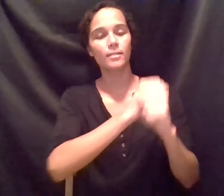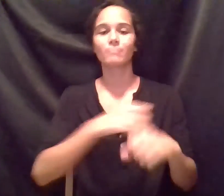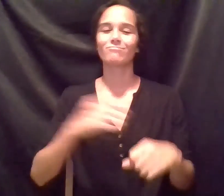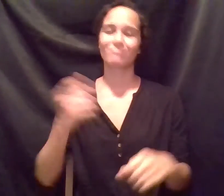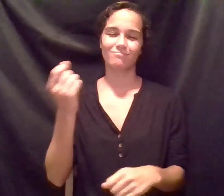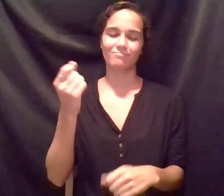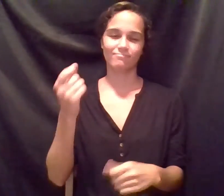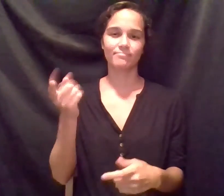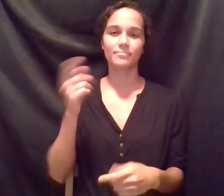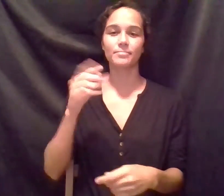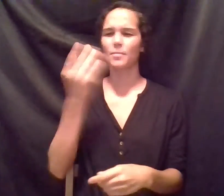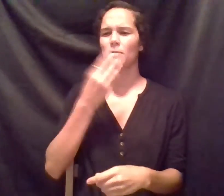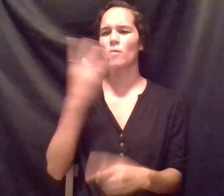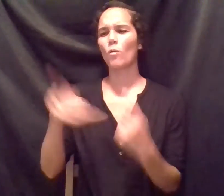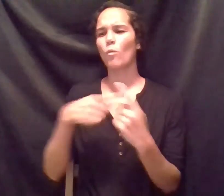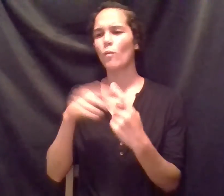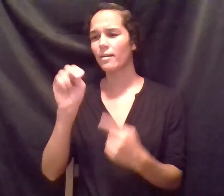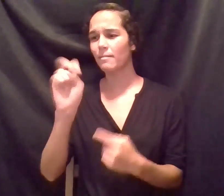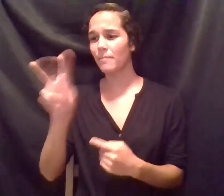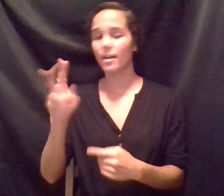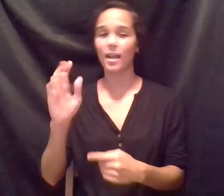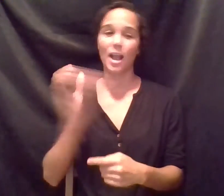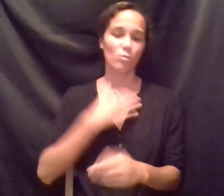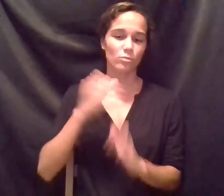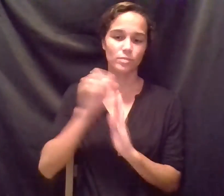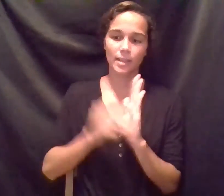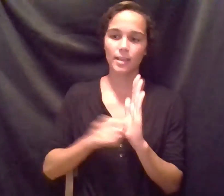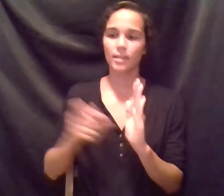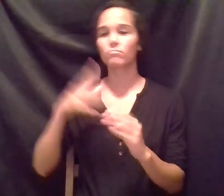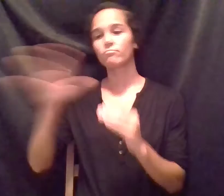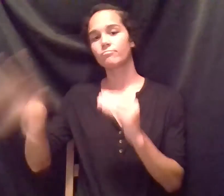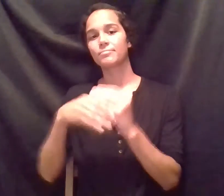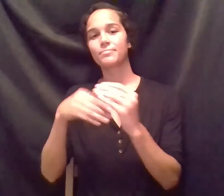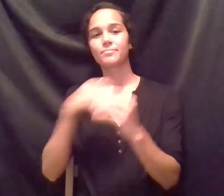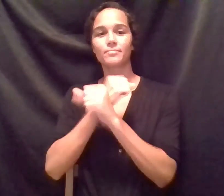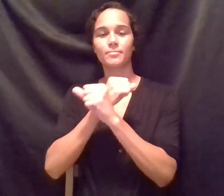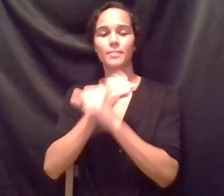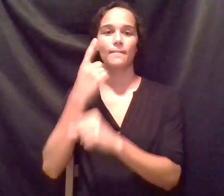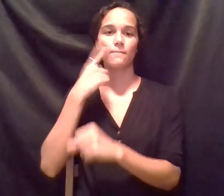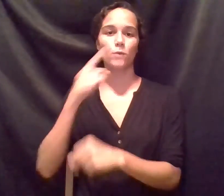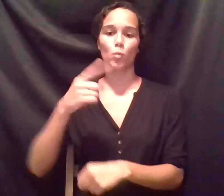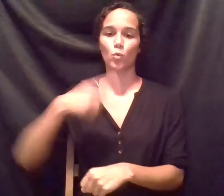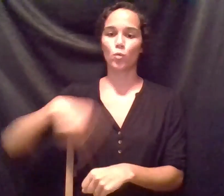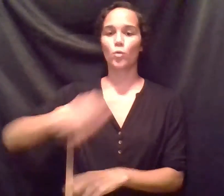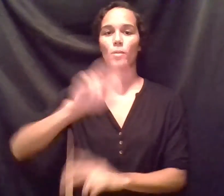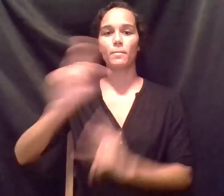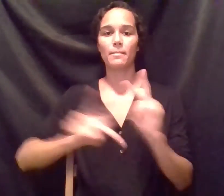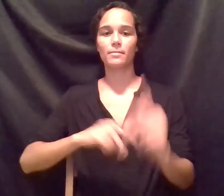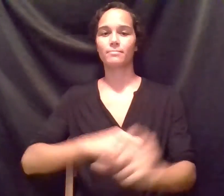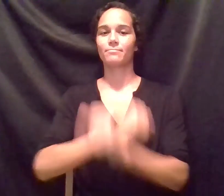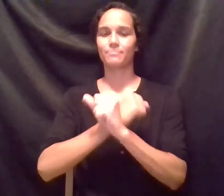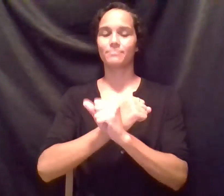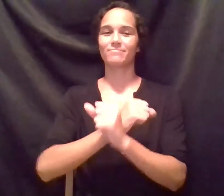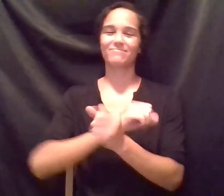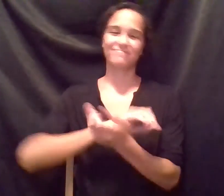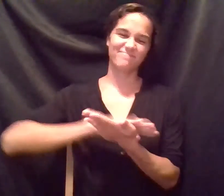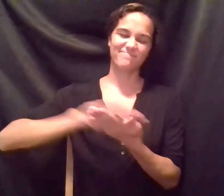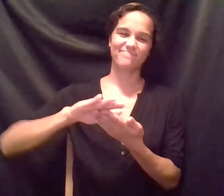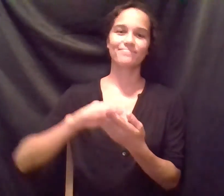our government instead of less. So please, if you're in another state, watch this, ask a local attorney. Look at